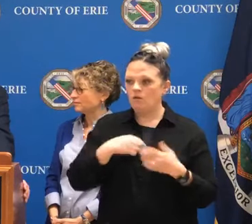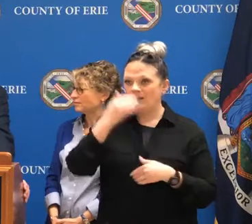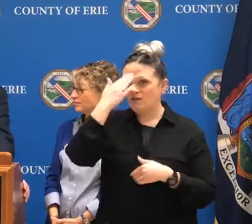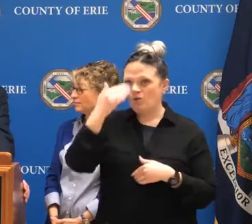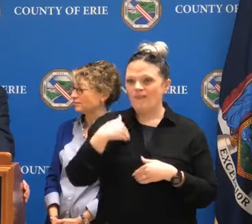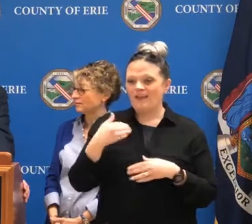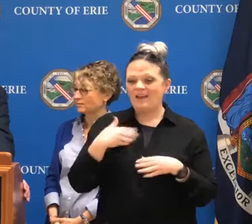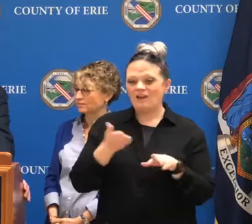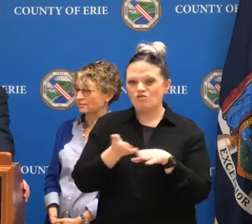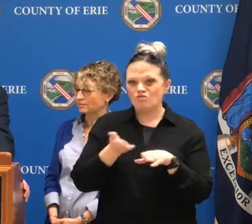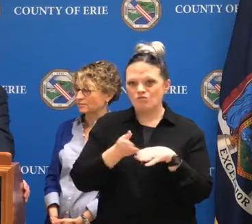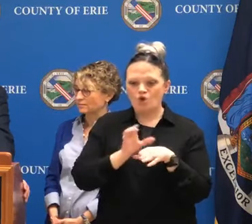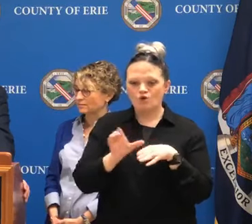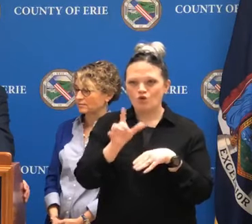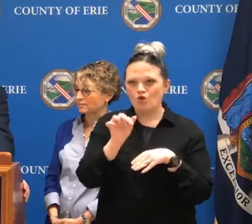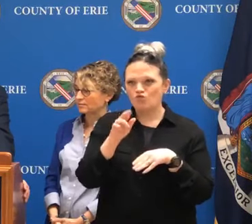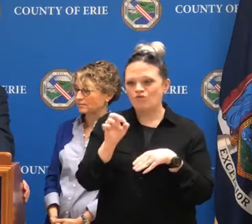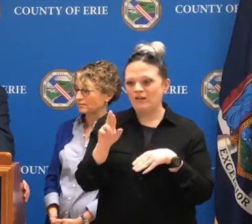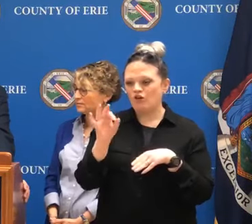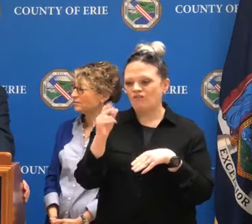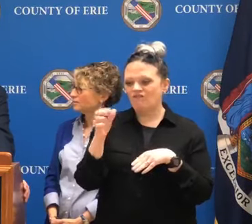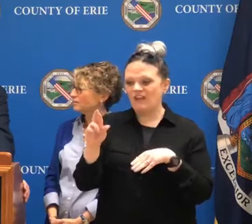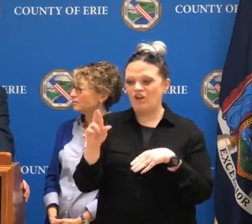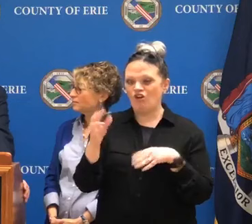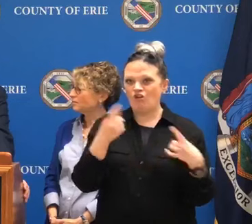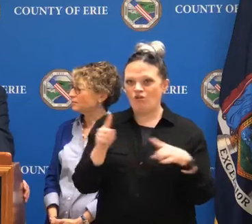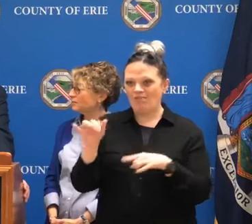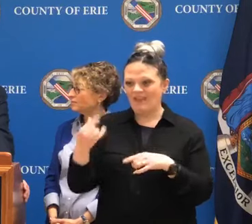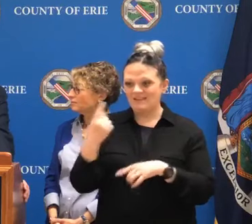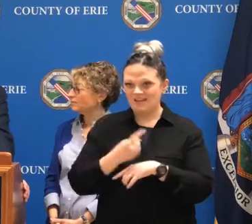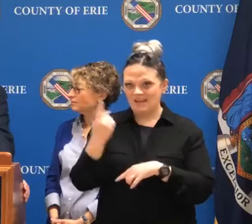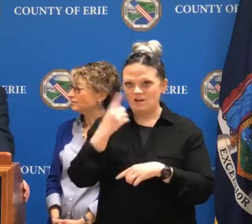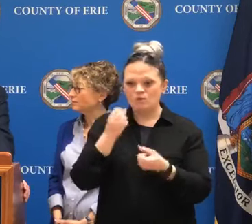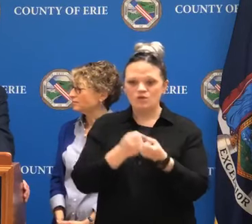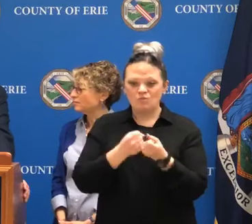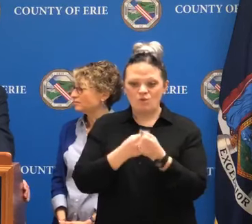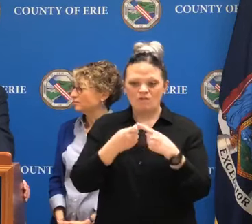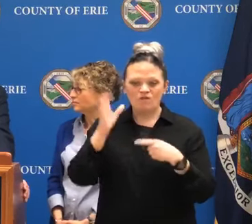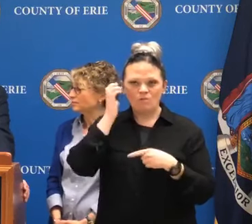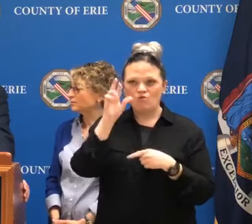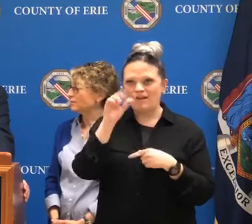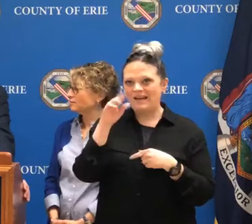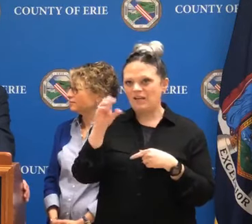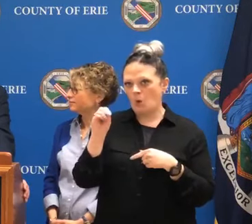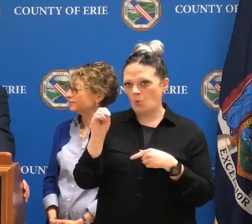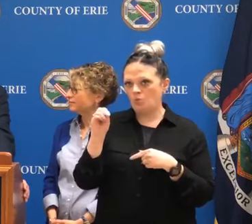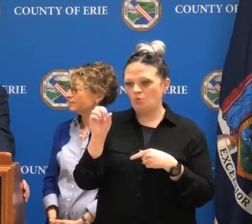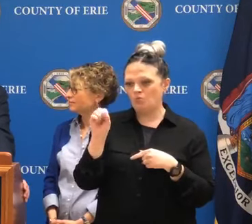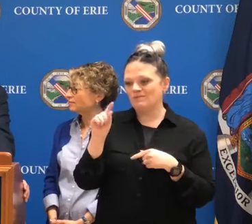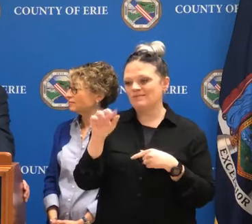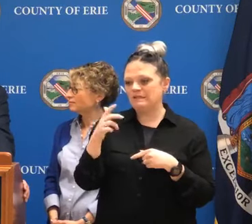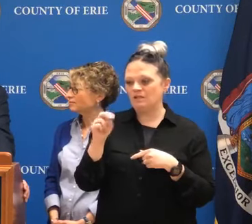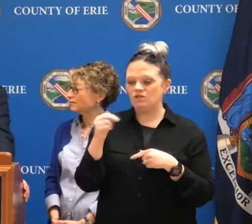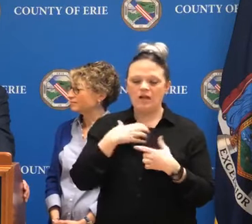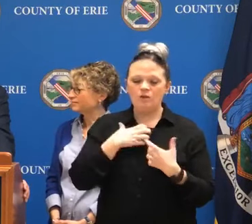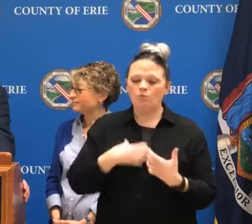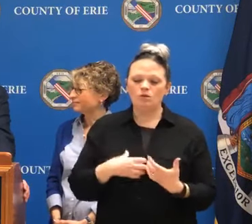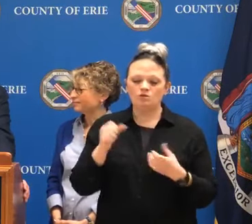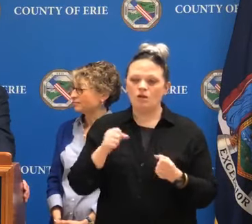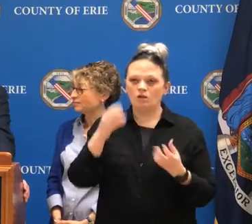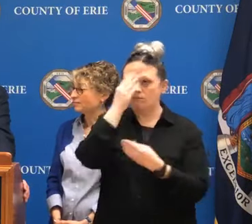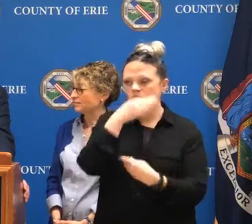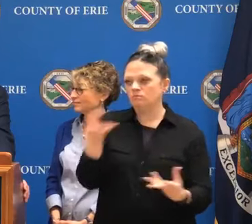fair going on that day that was supported by one of the local radio stations. And I wish I could give more